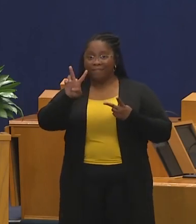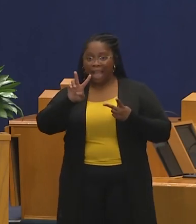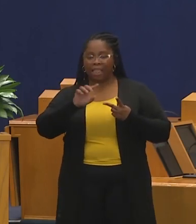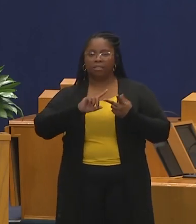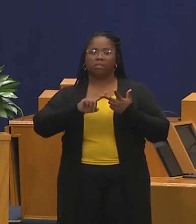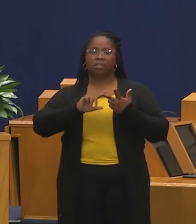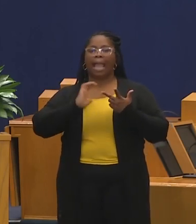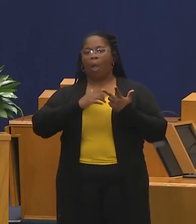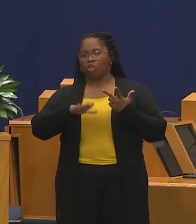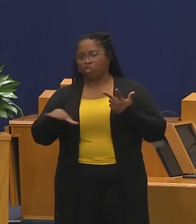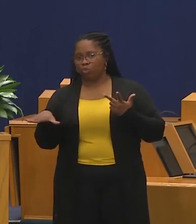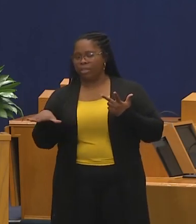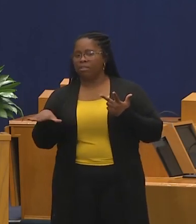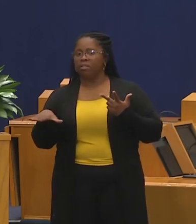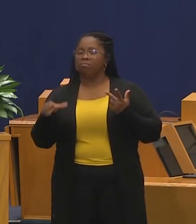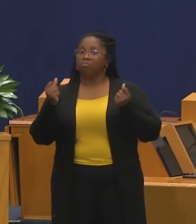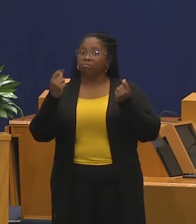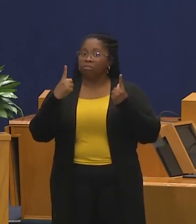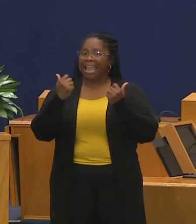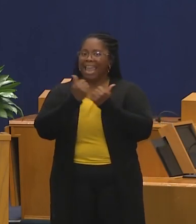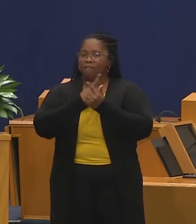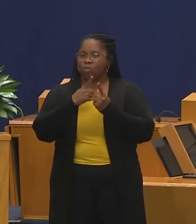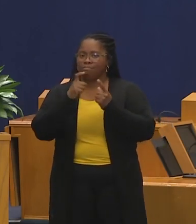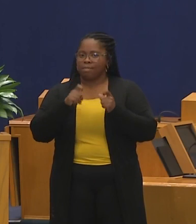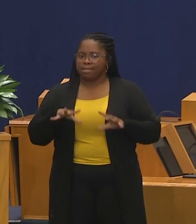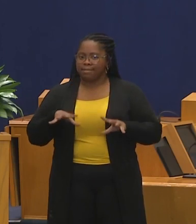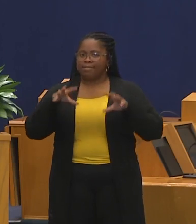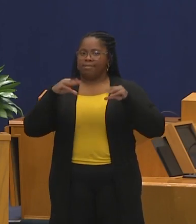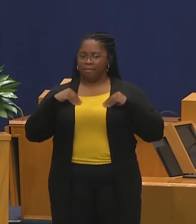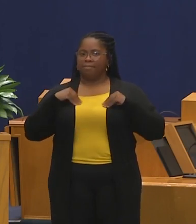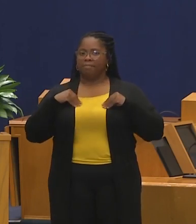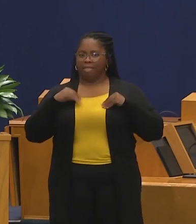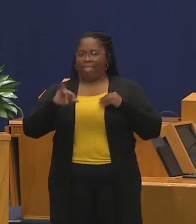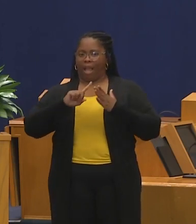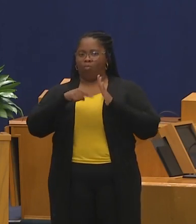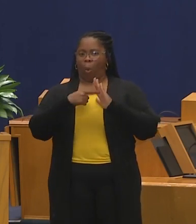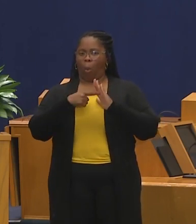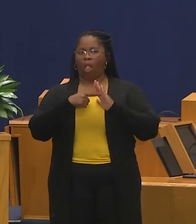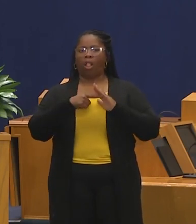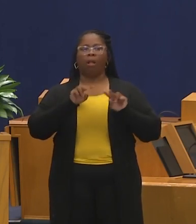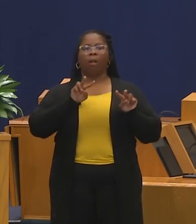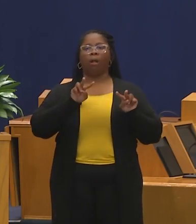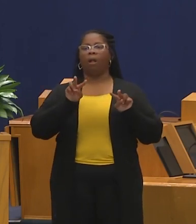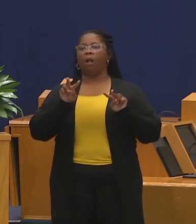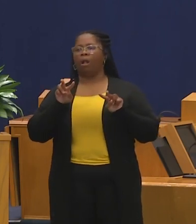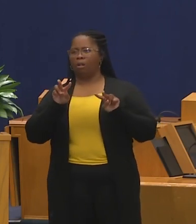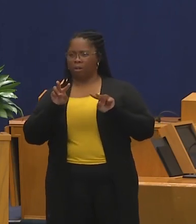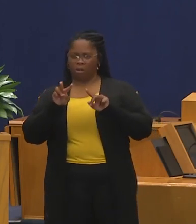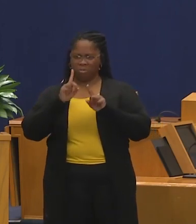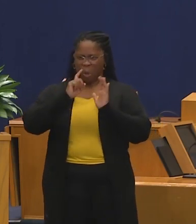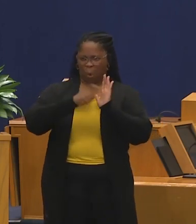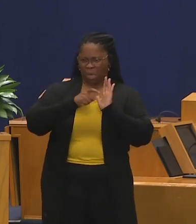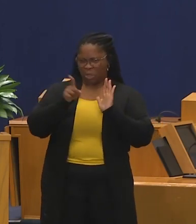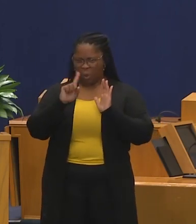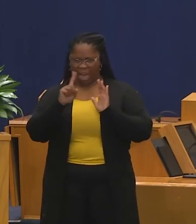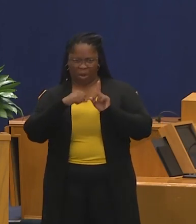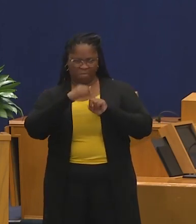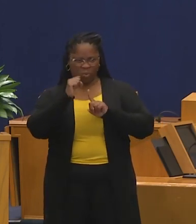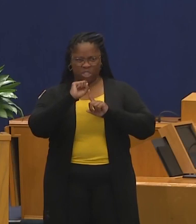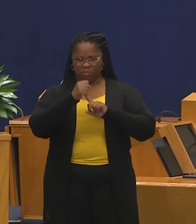Okay, but we have to have everyone take that active role to be on the lookout for possible abusive situations, because a lot of our